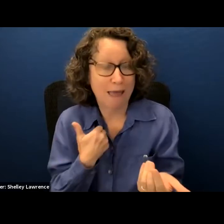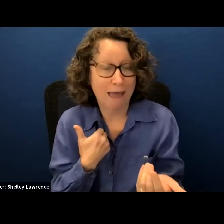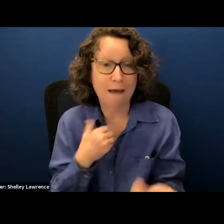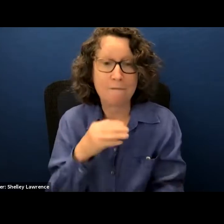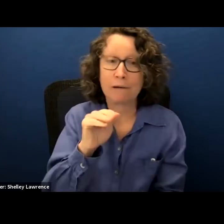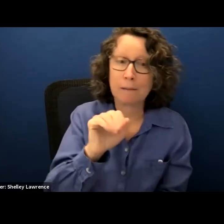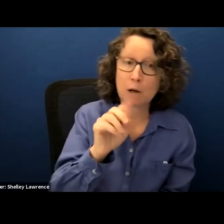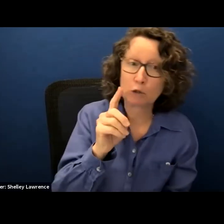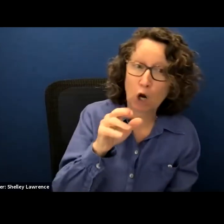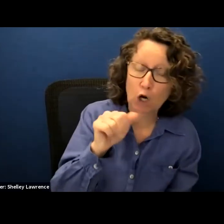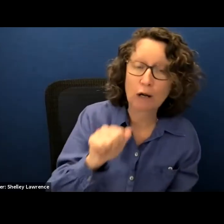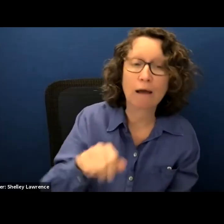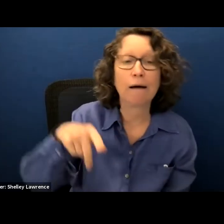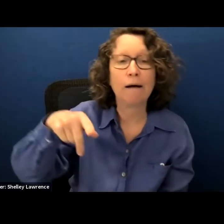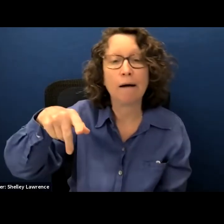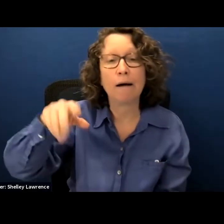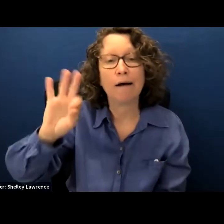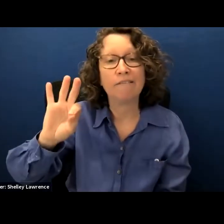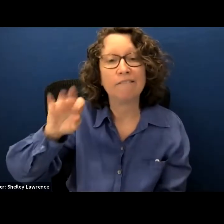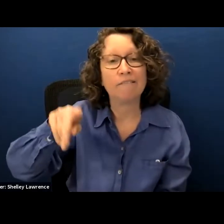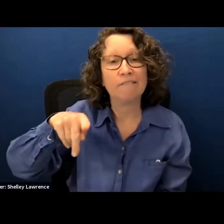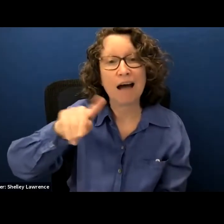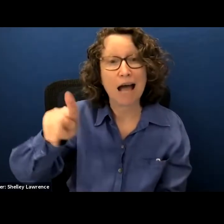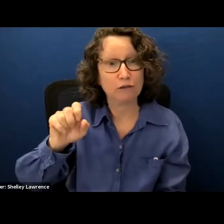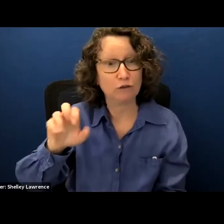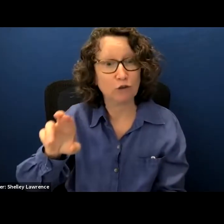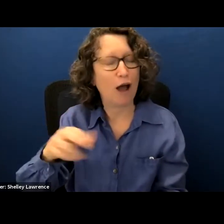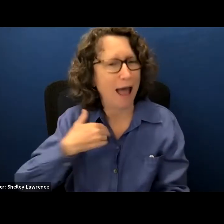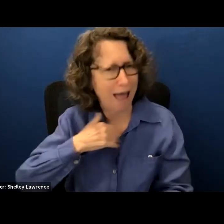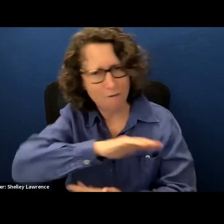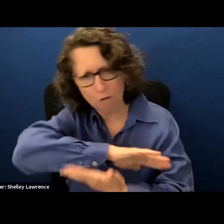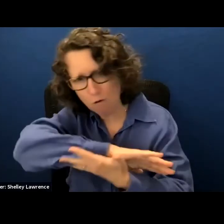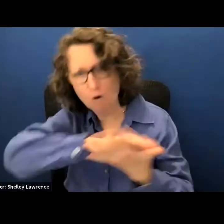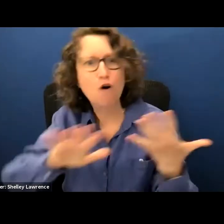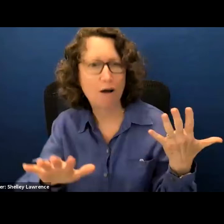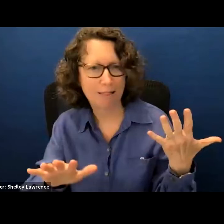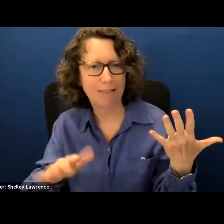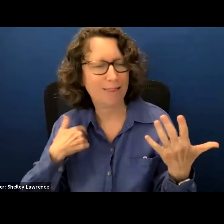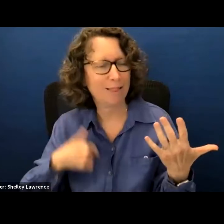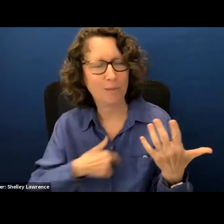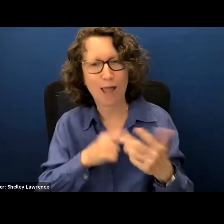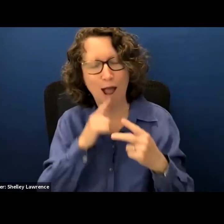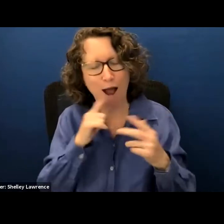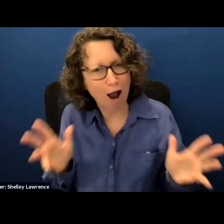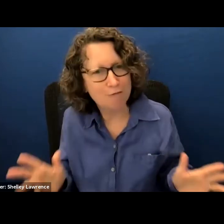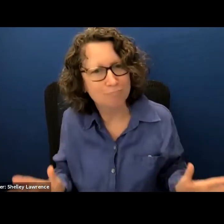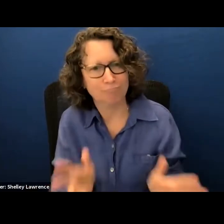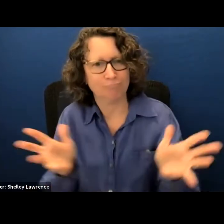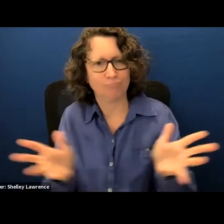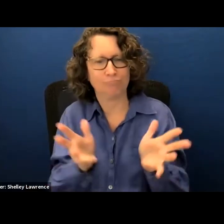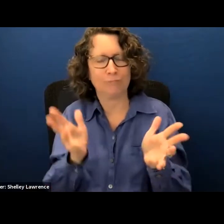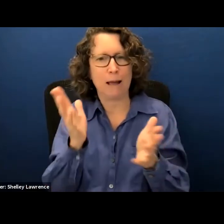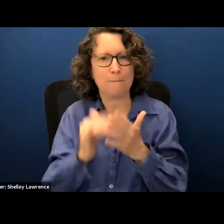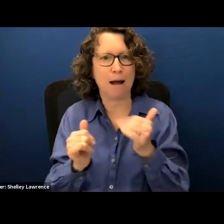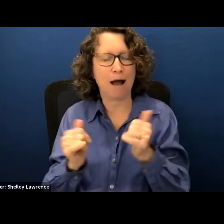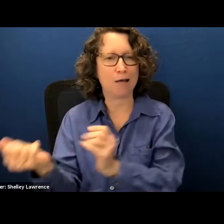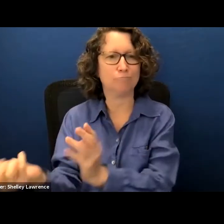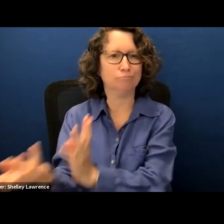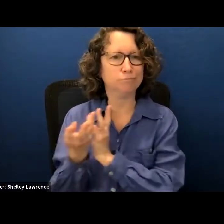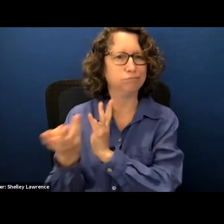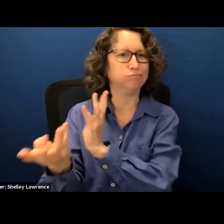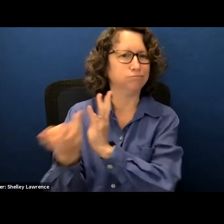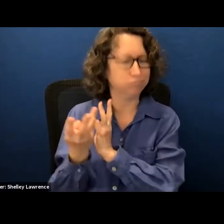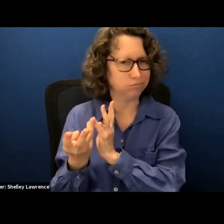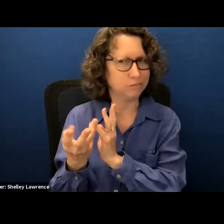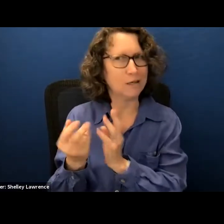you have, Moderna, Pfizer, they have it all, as they say. So we're really encouraged by the turnout that we've had so far,